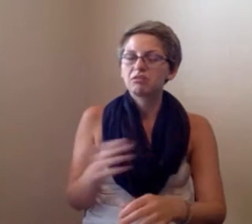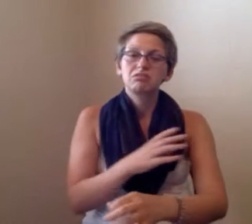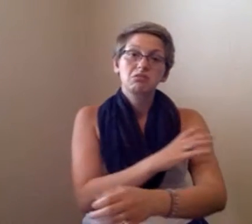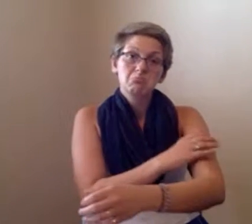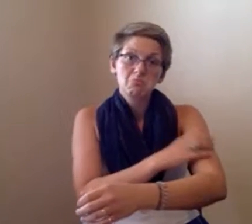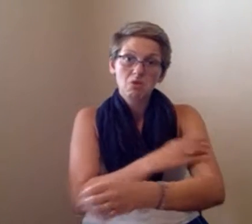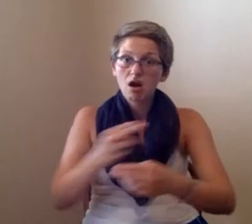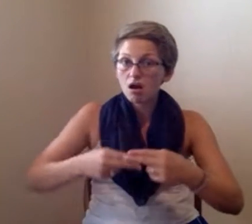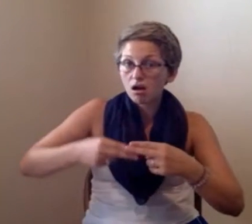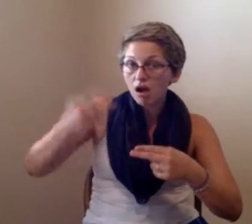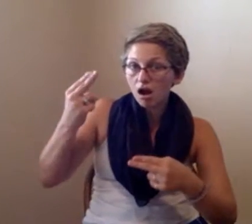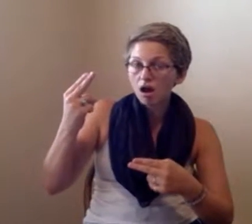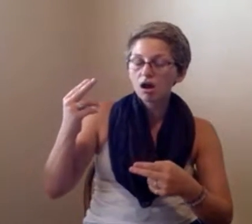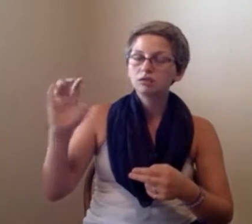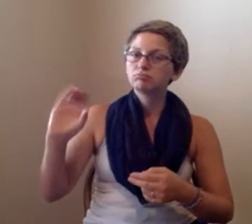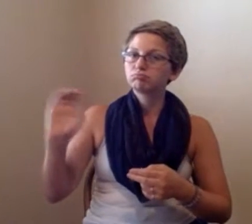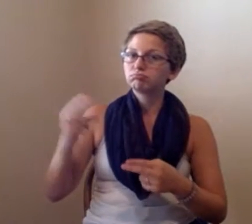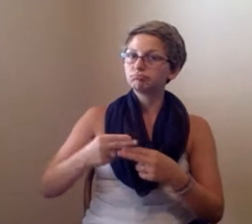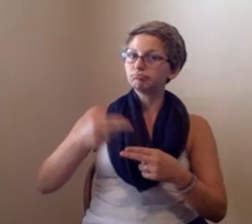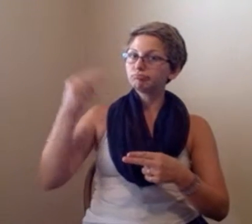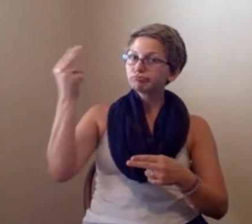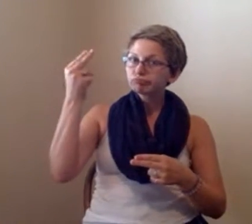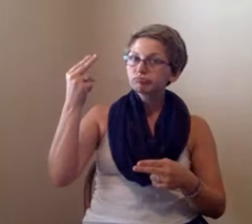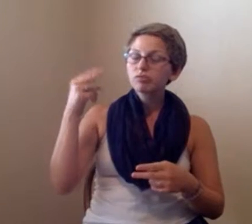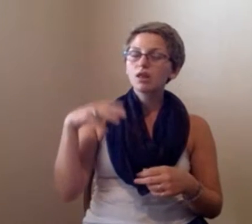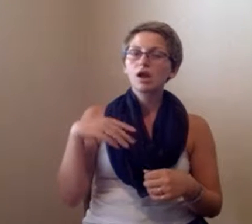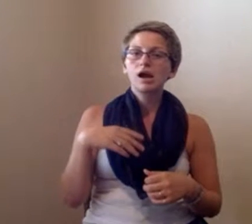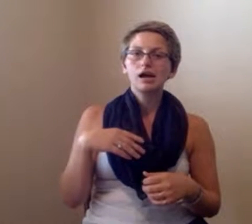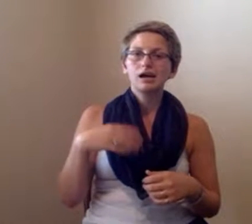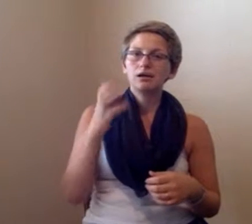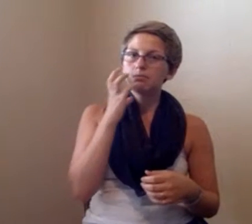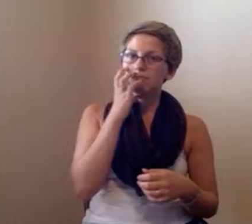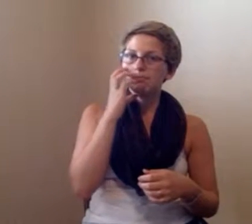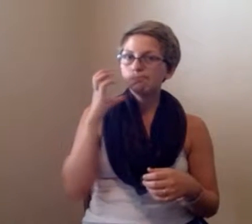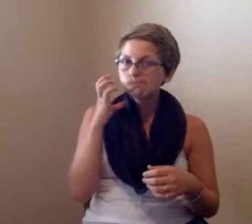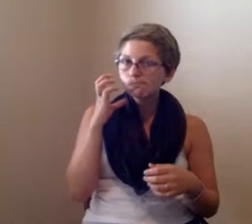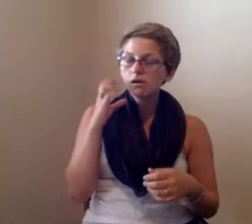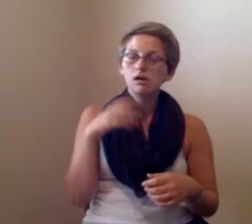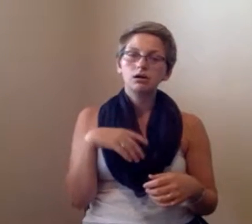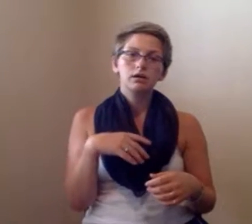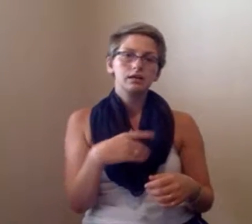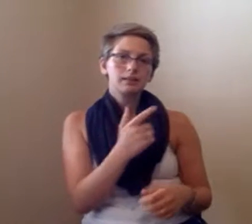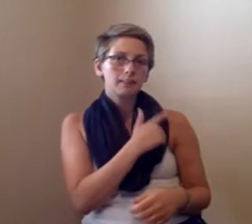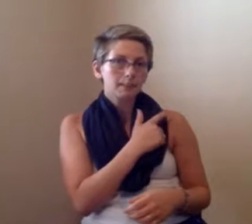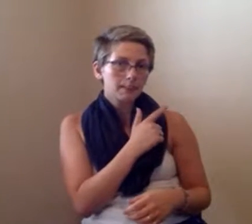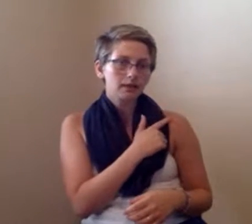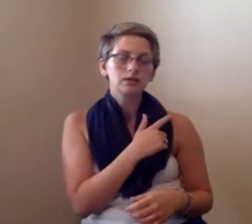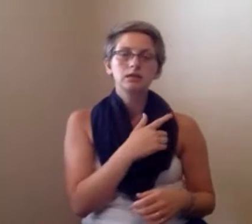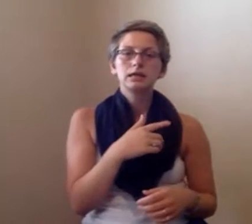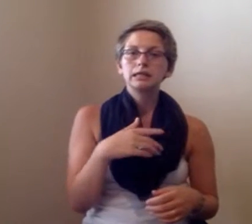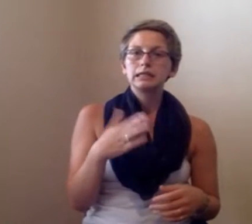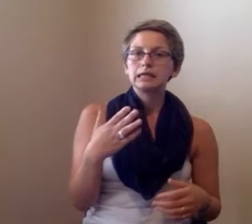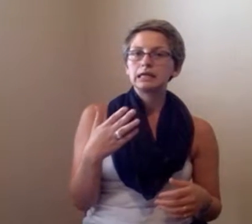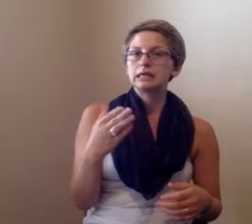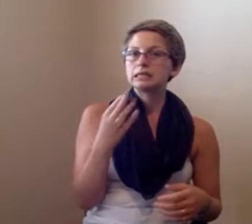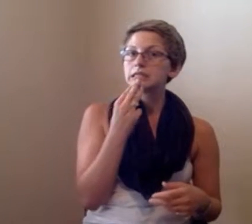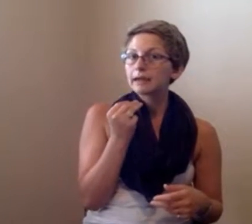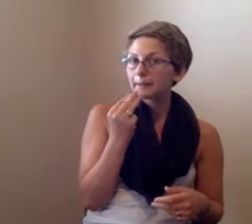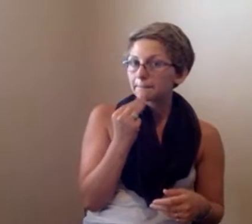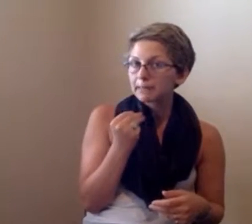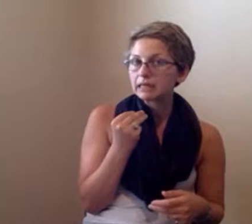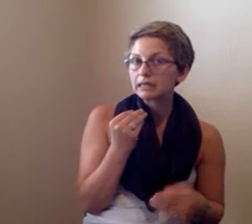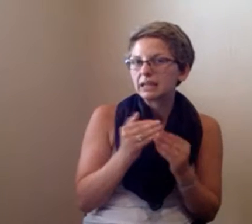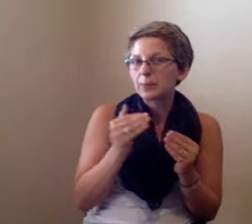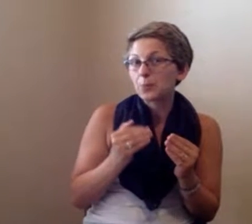triglycerides, overweight and obesity, physical inactivity, diabetes and prediabetes,